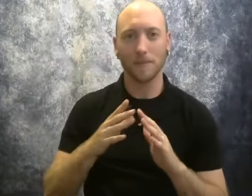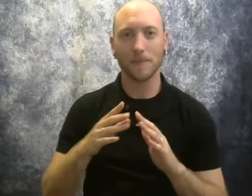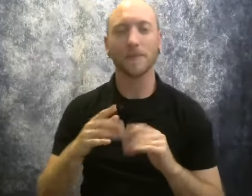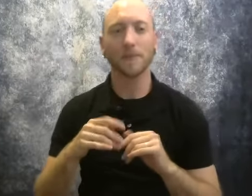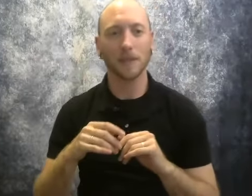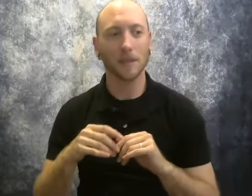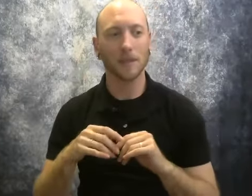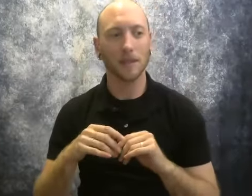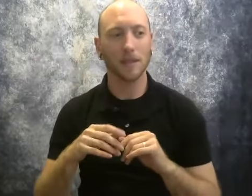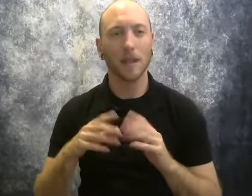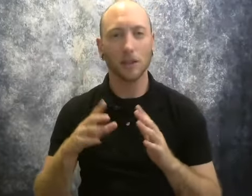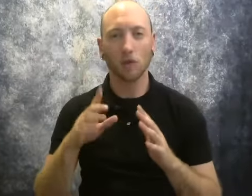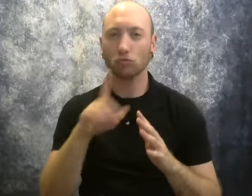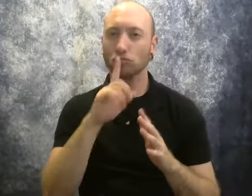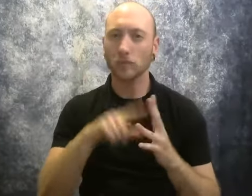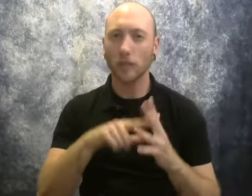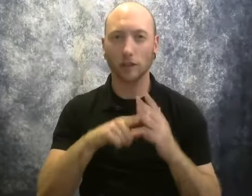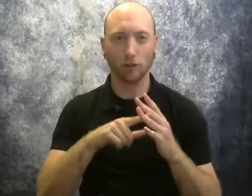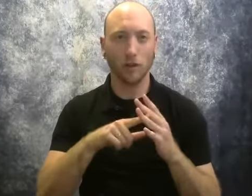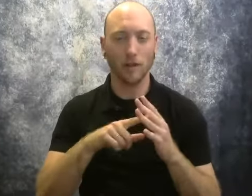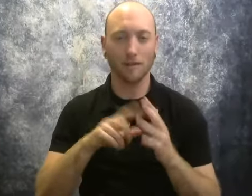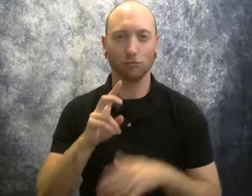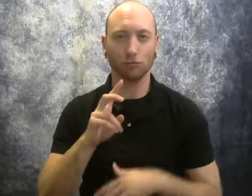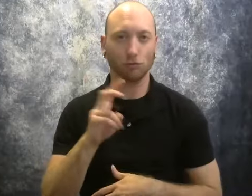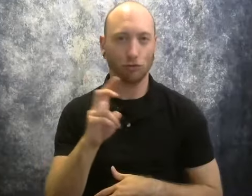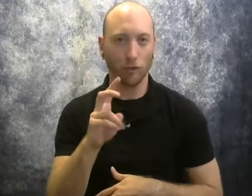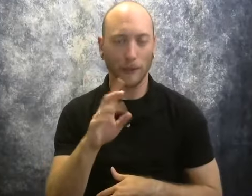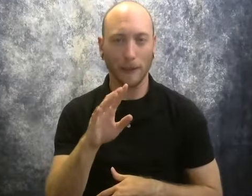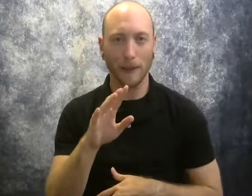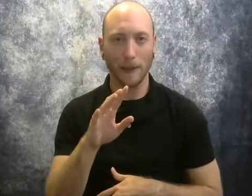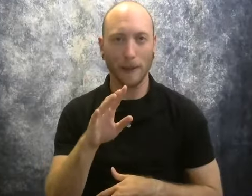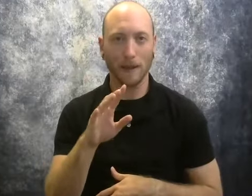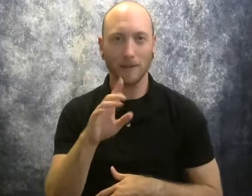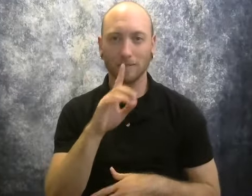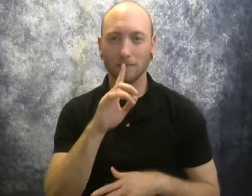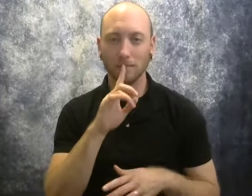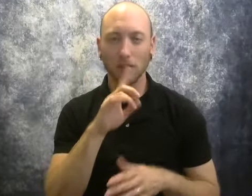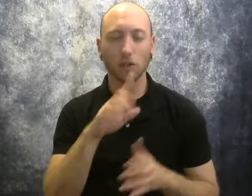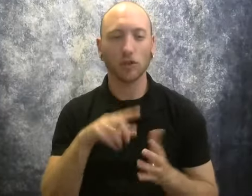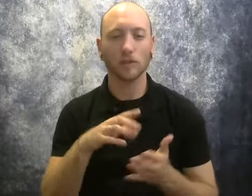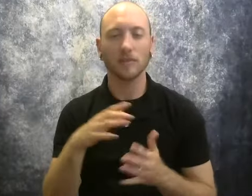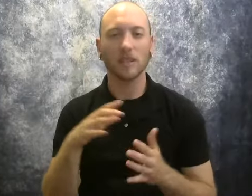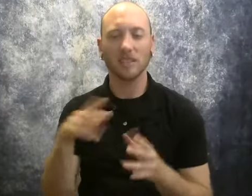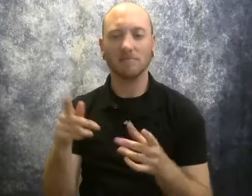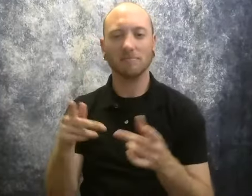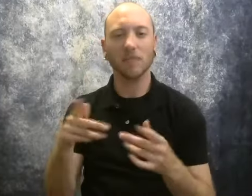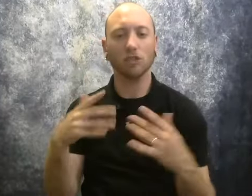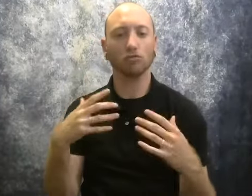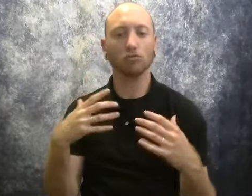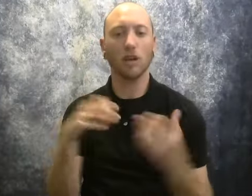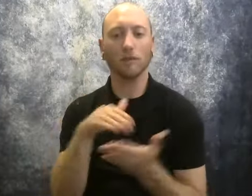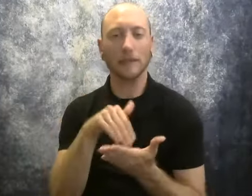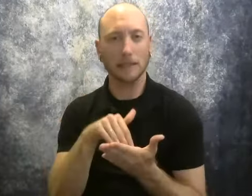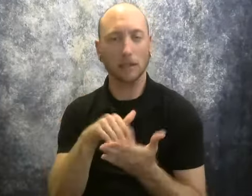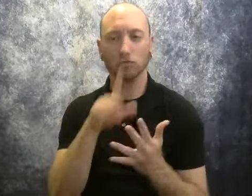I went back to Christchurch, bussed up to Hamner, and started this journey in the recovery centre.